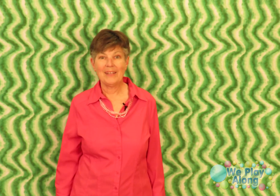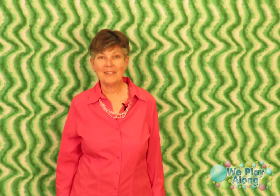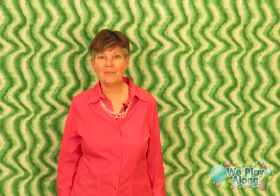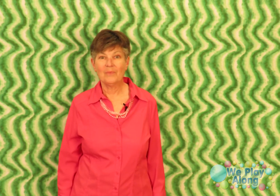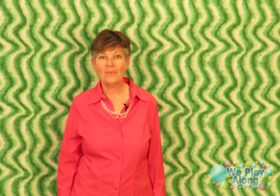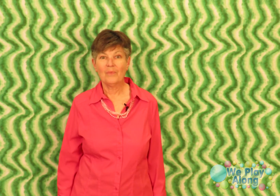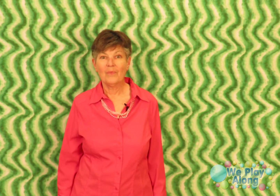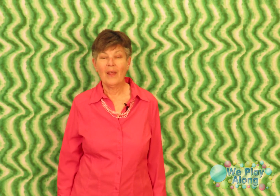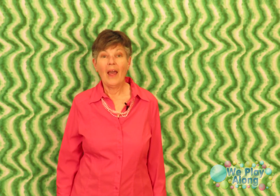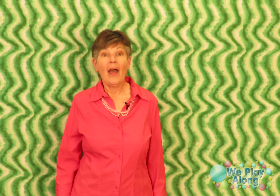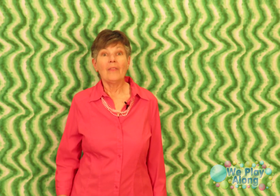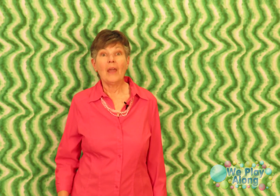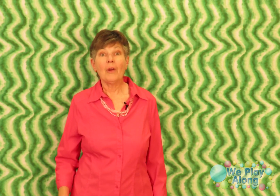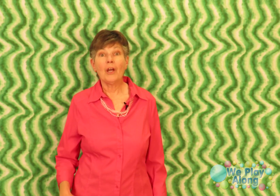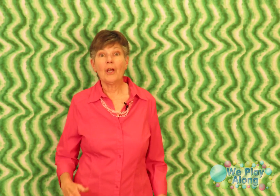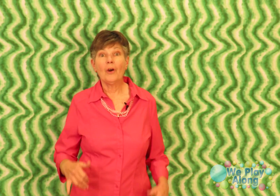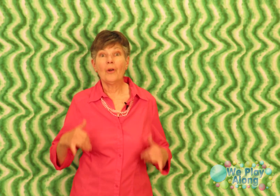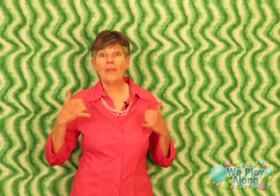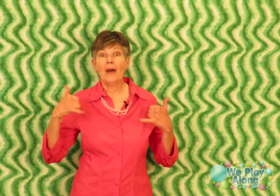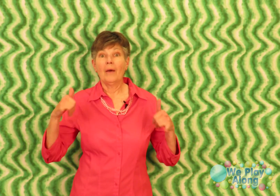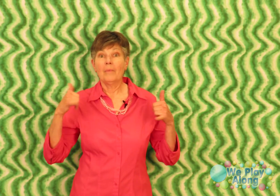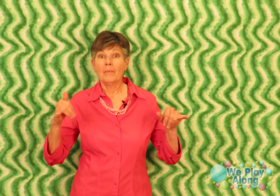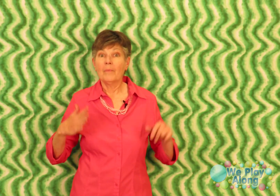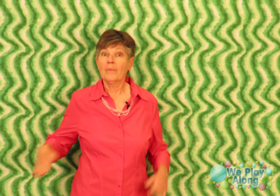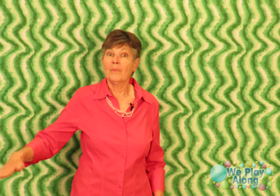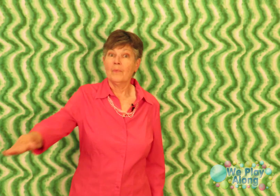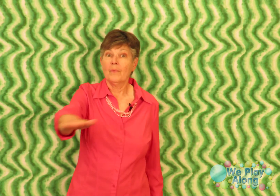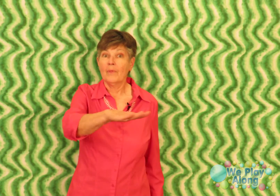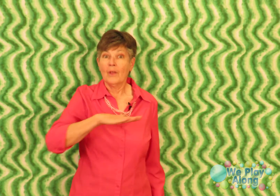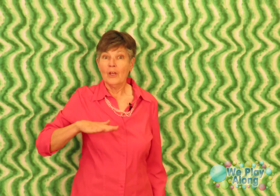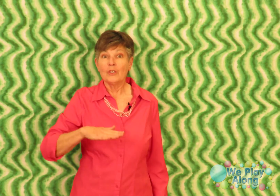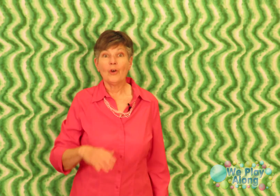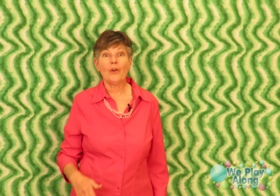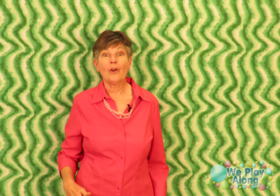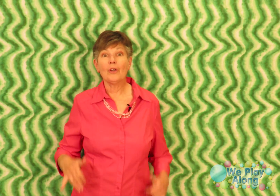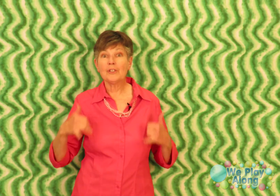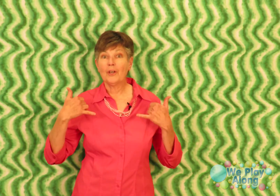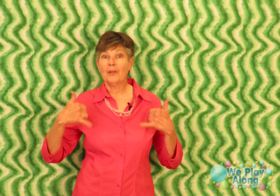dress. They were going to go to so the girls could,